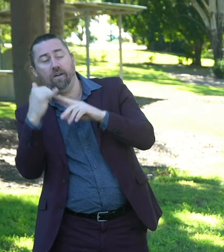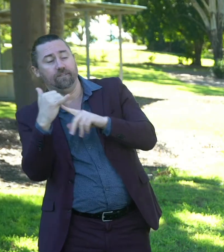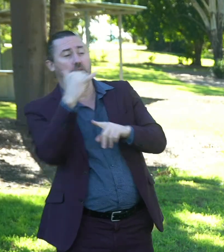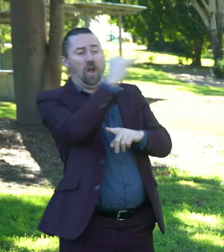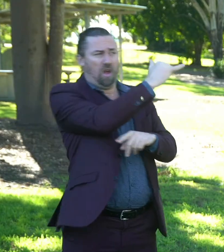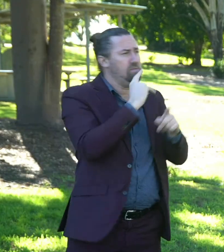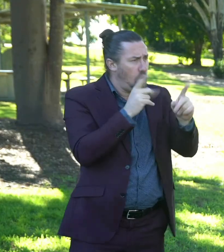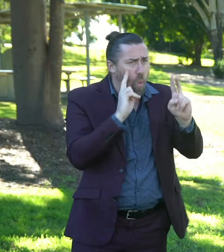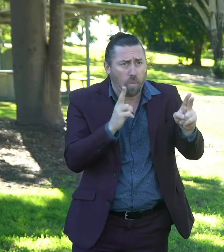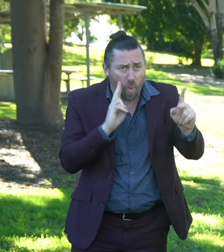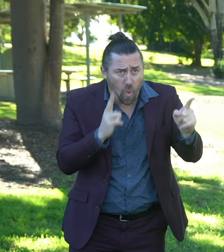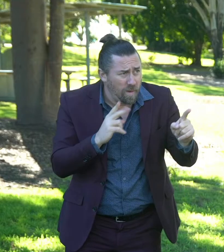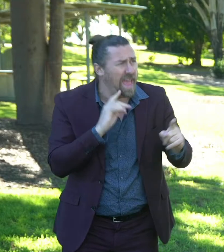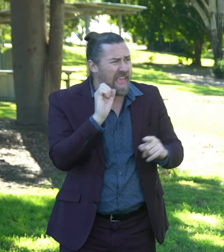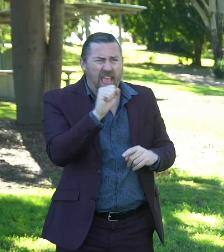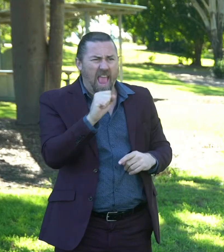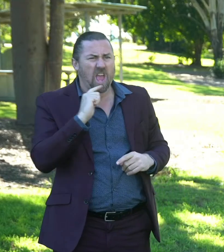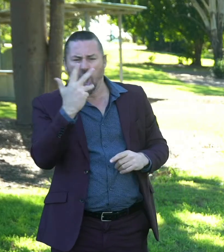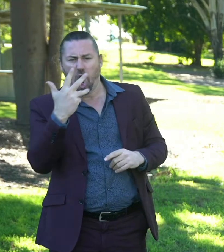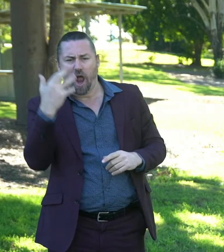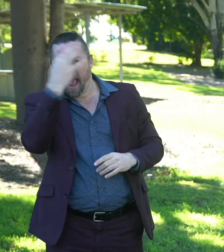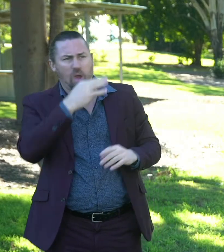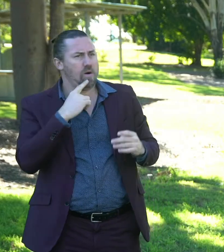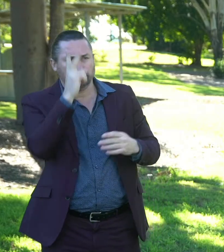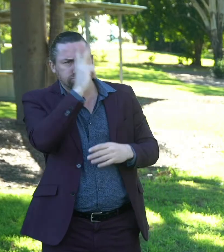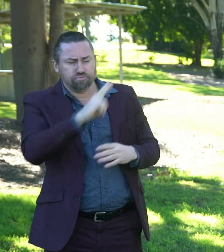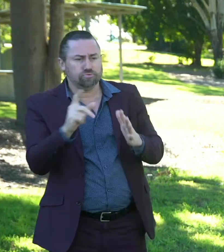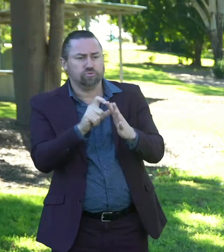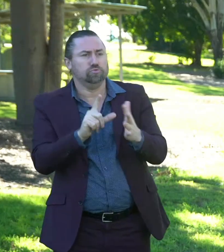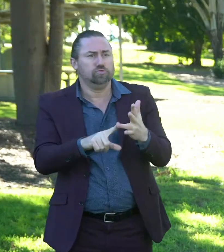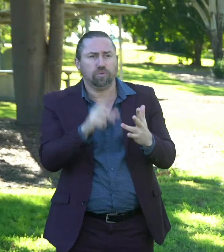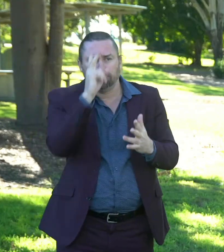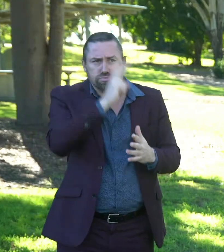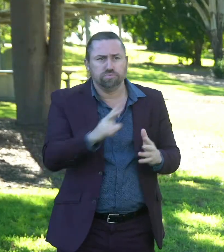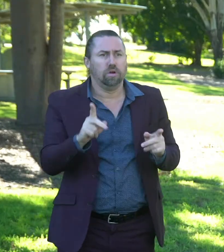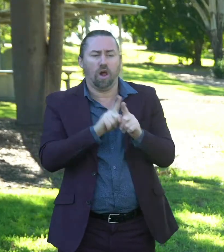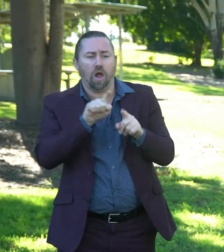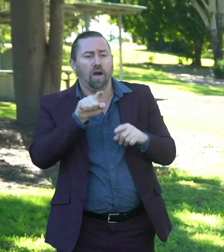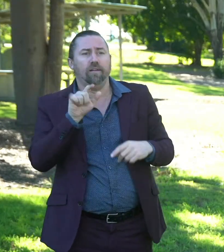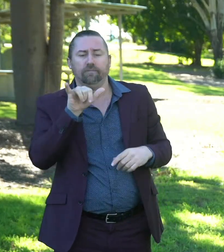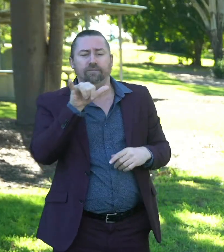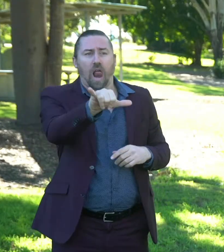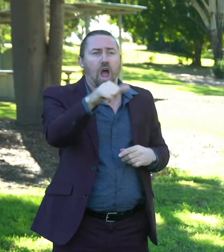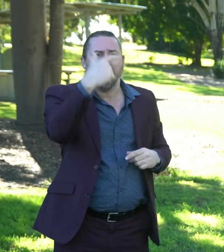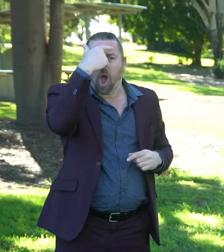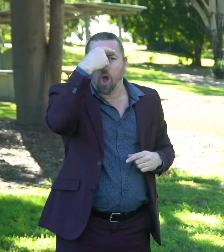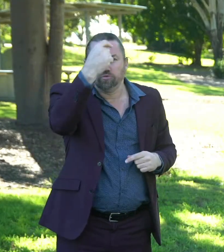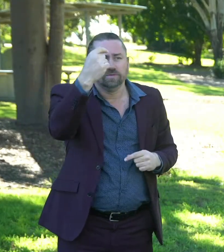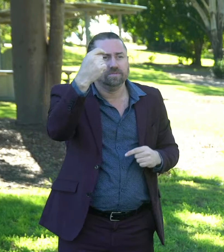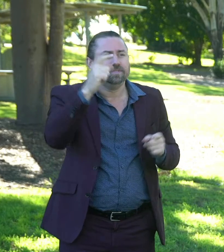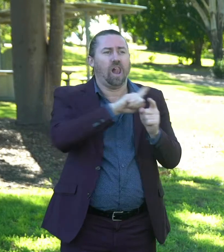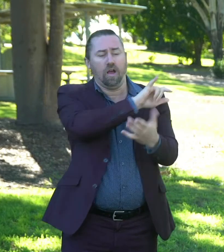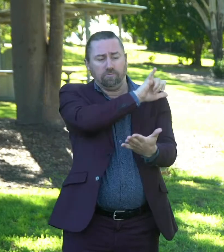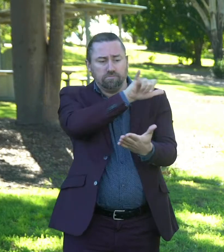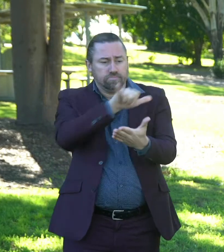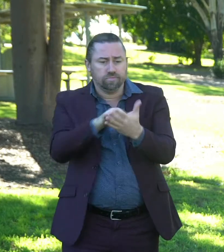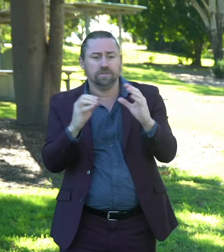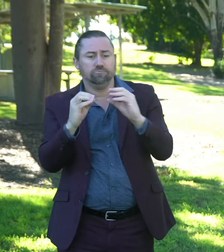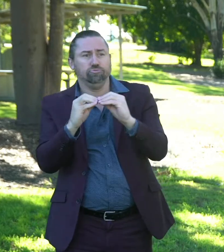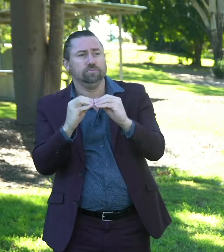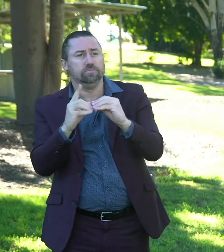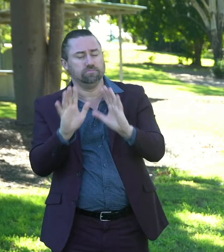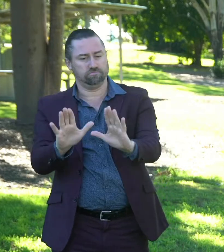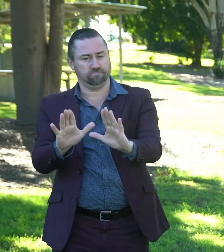Yes, yes. Oh yes, we do that regularly. So we do that with flight crew who fly into Brisbane and